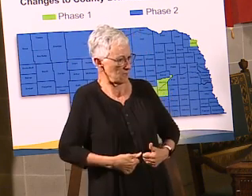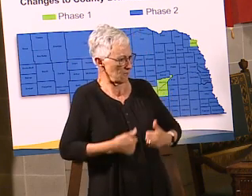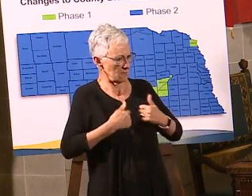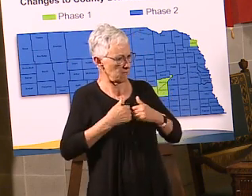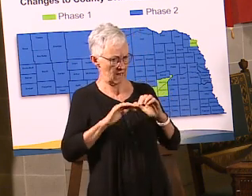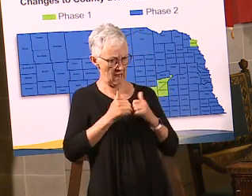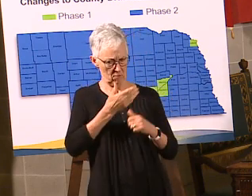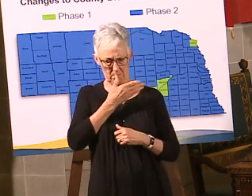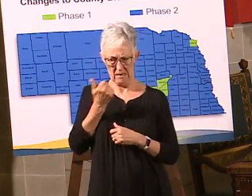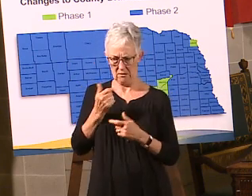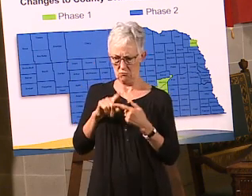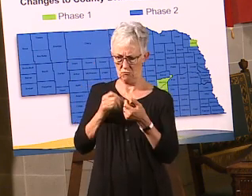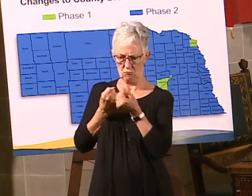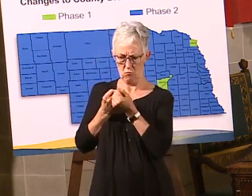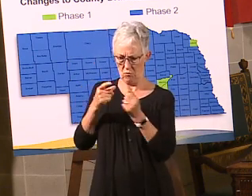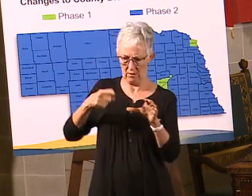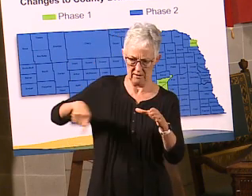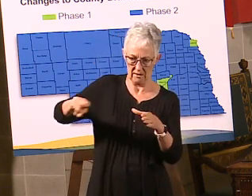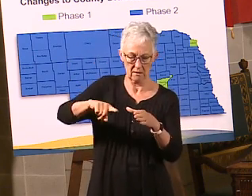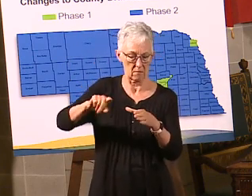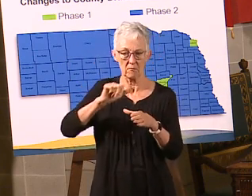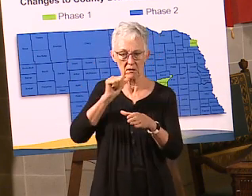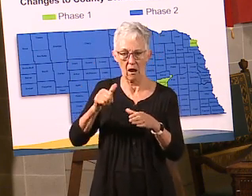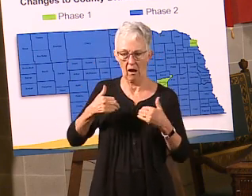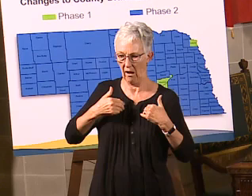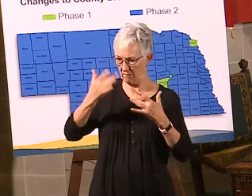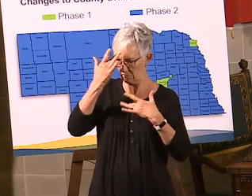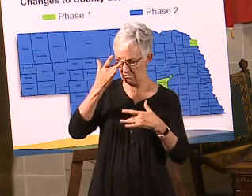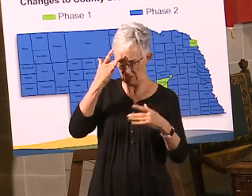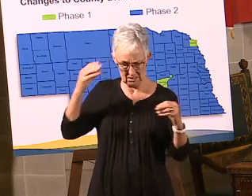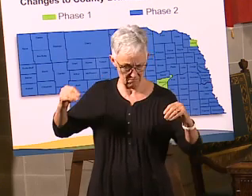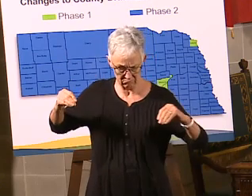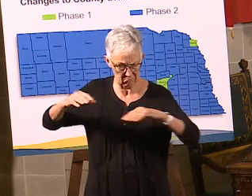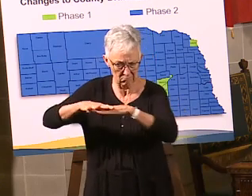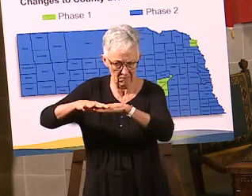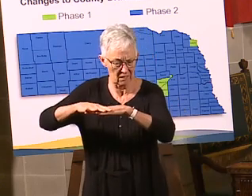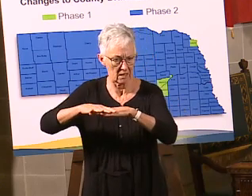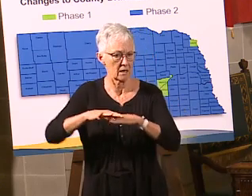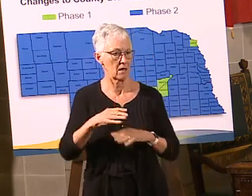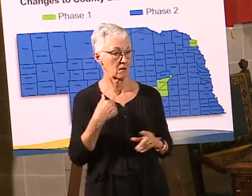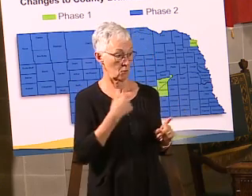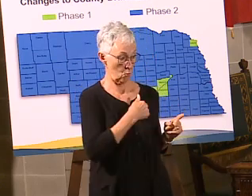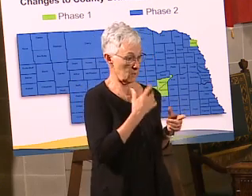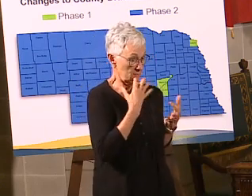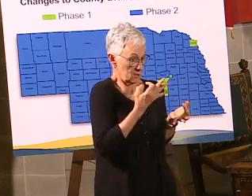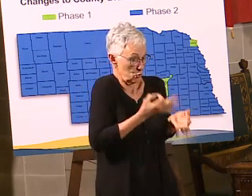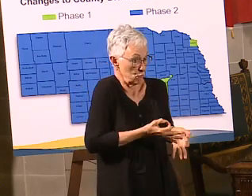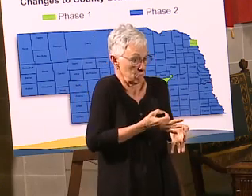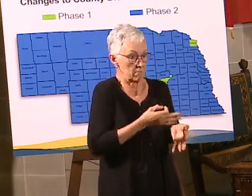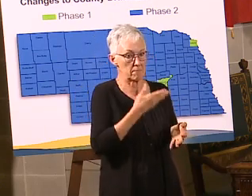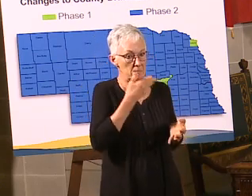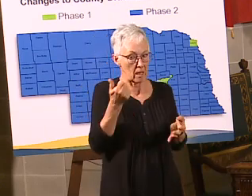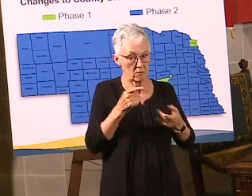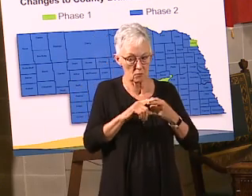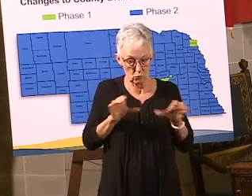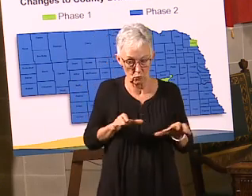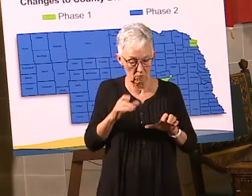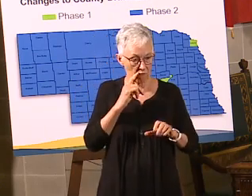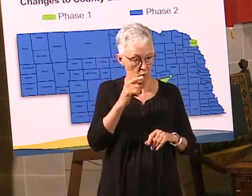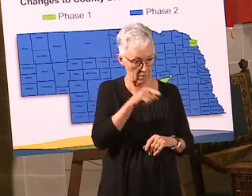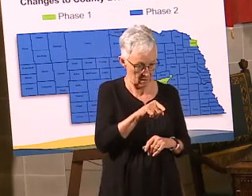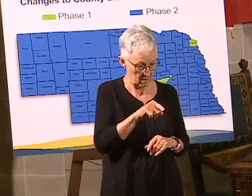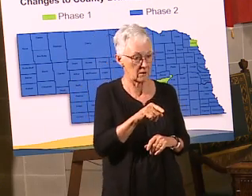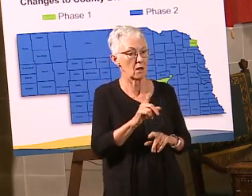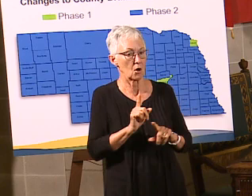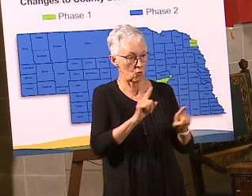there. And as we talk about these considerations, we think the most beneficial thing for folks is to be